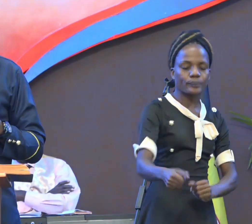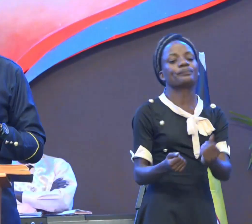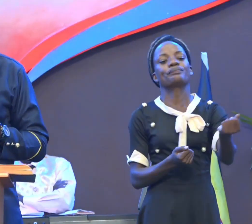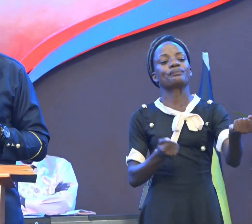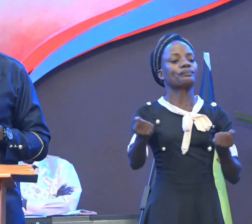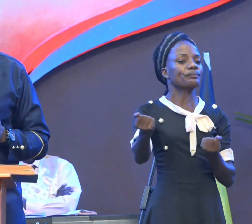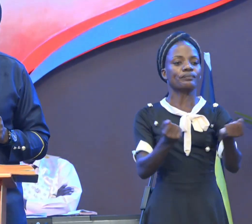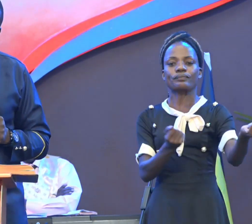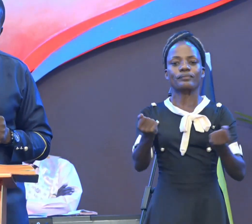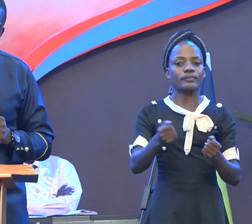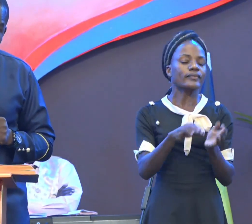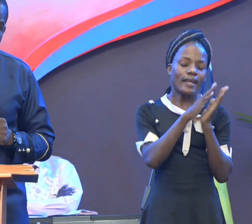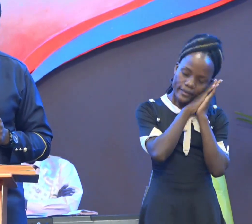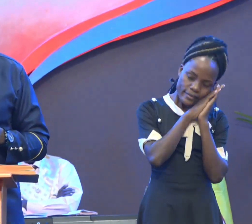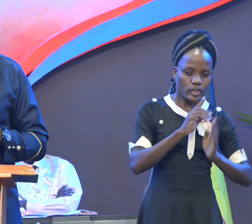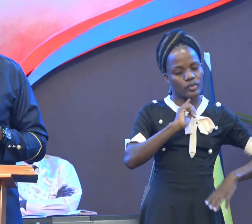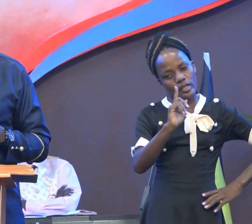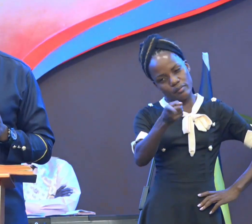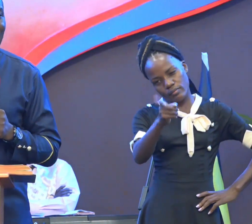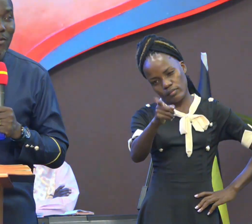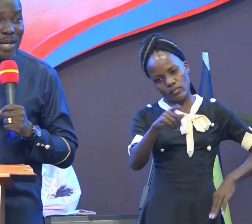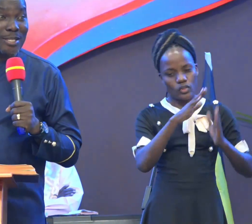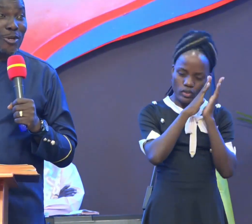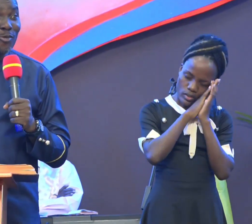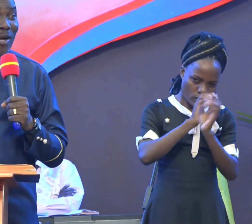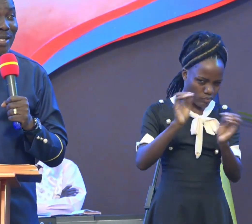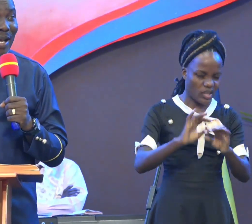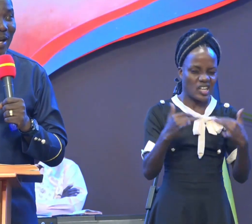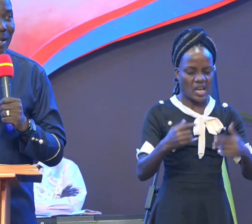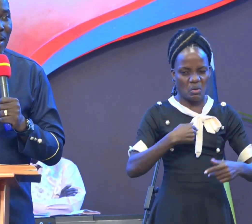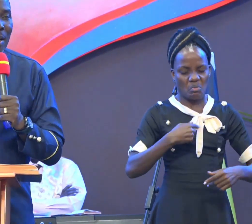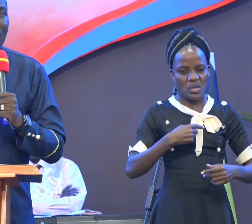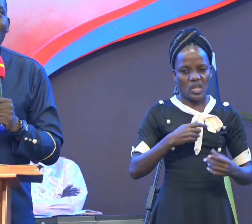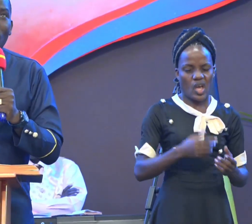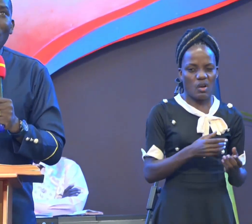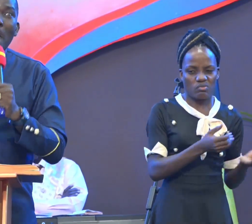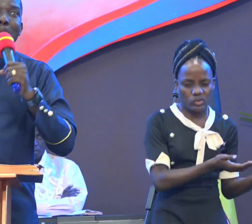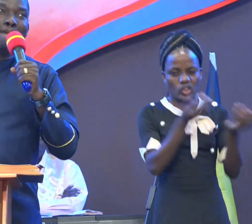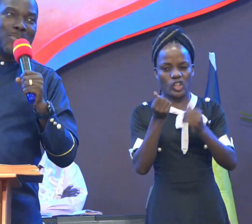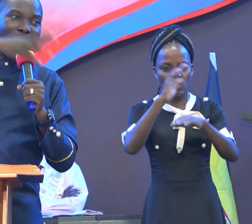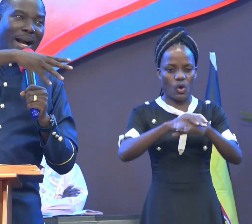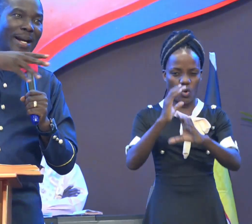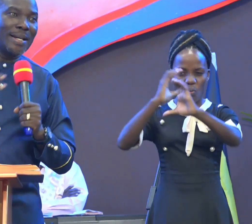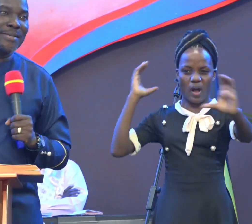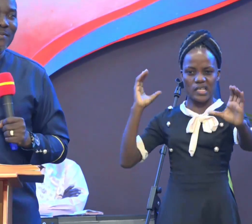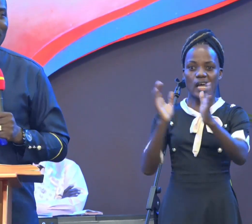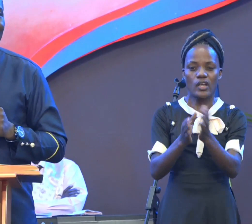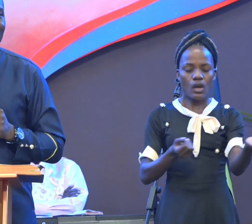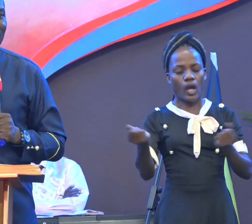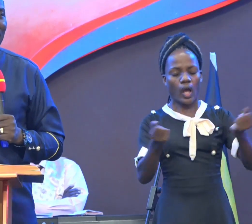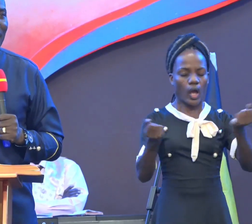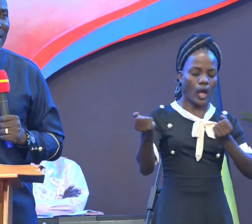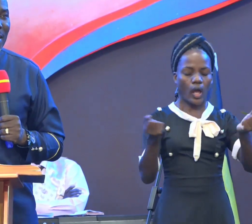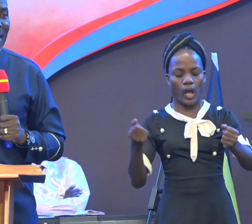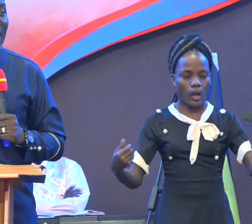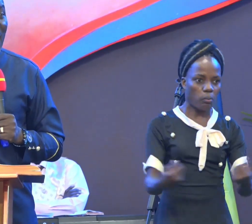gears. He says, you didn't give me time. Okay, I'm going to take you from the bus. As you're driving,